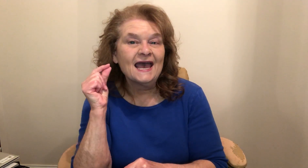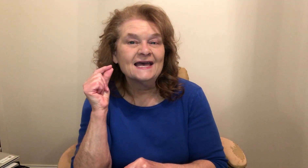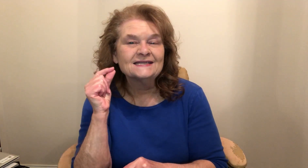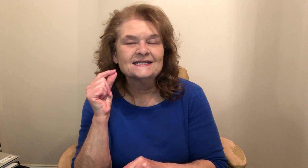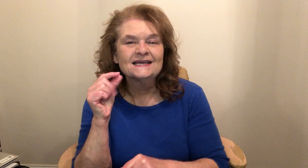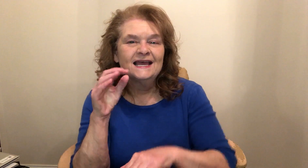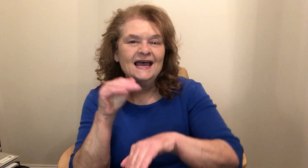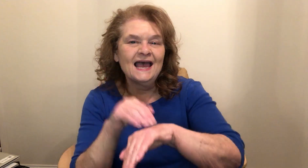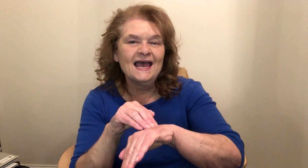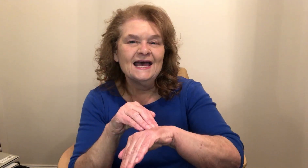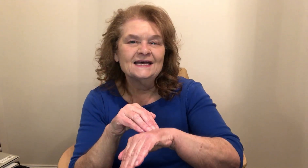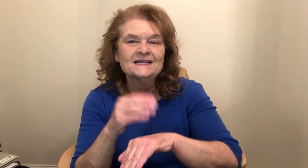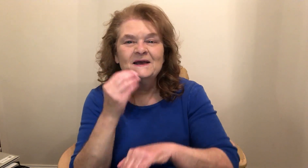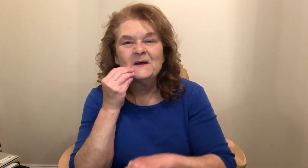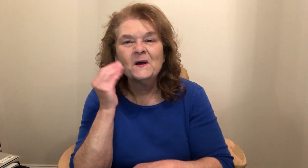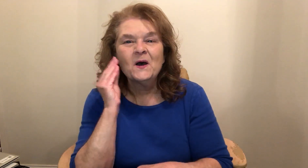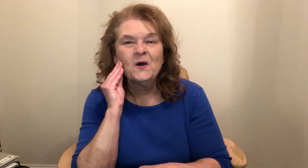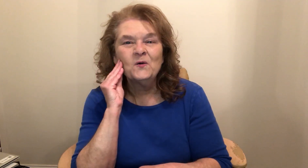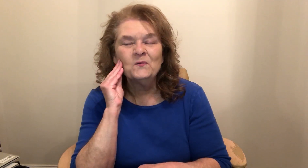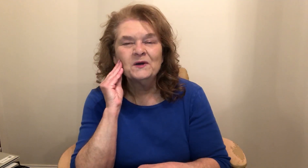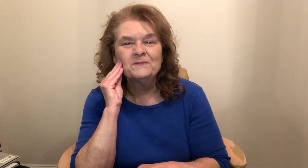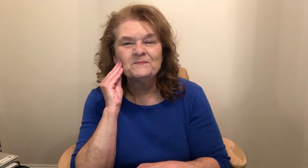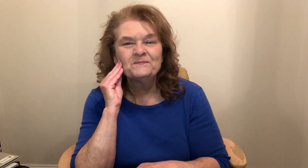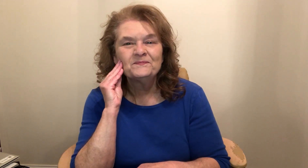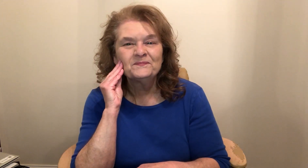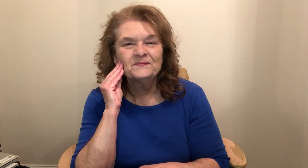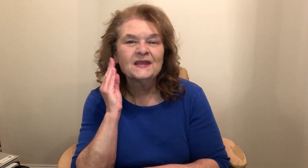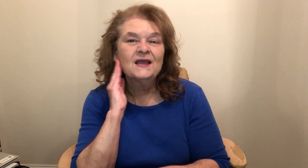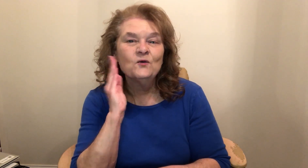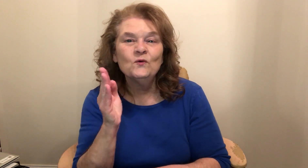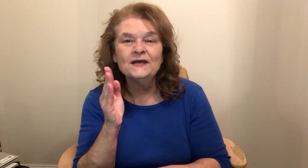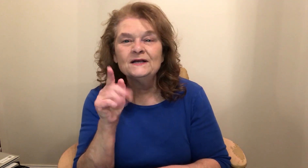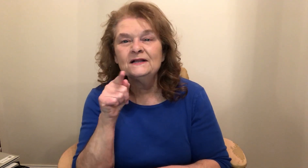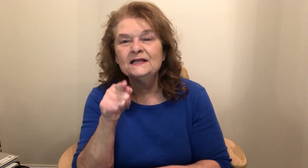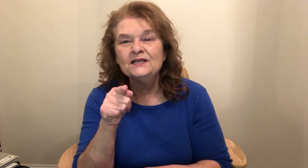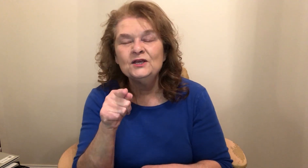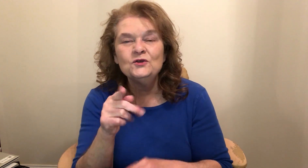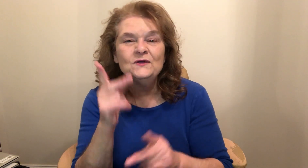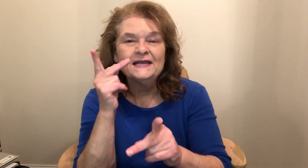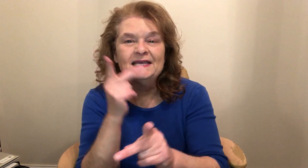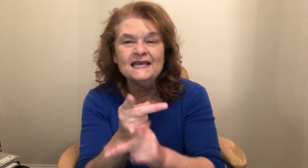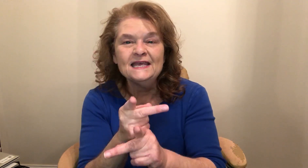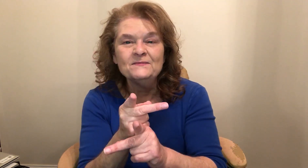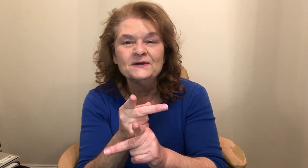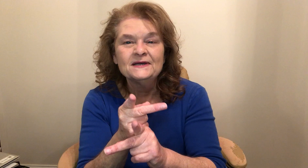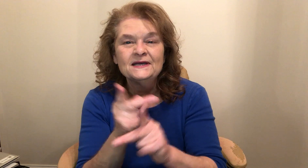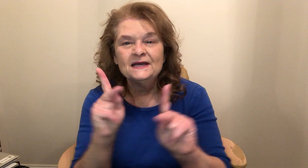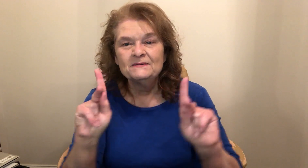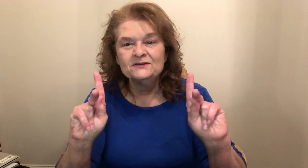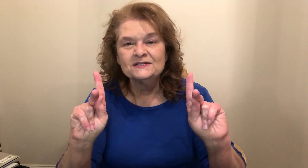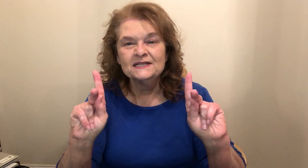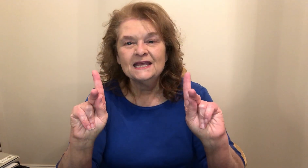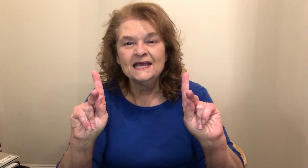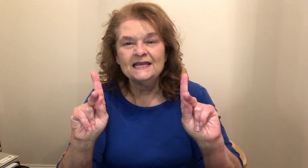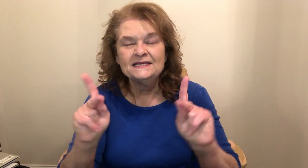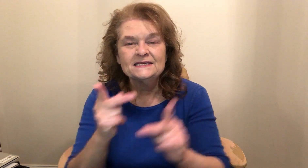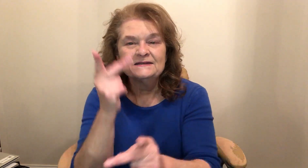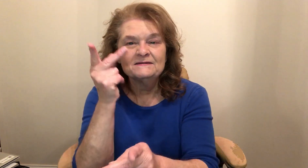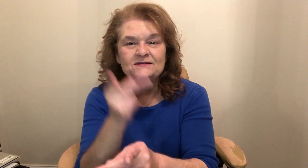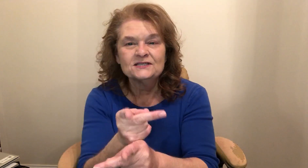cat at home? Will you keep? I'm using the K's just on